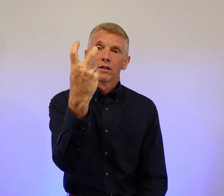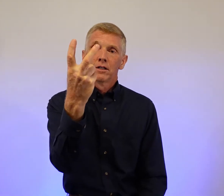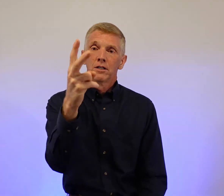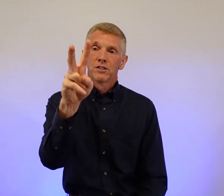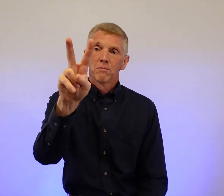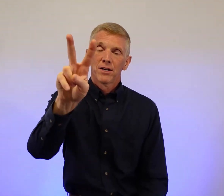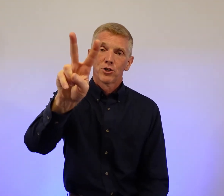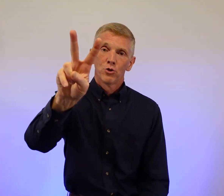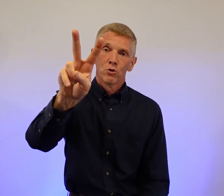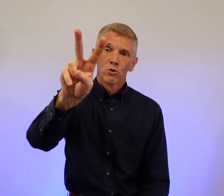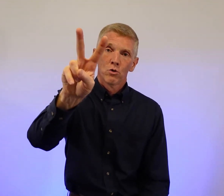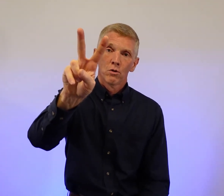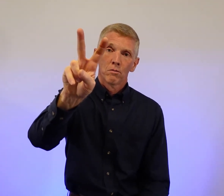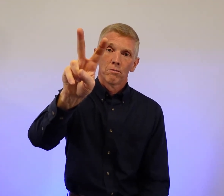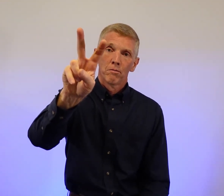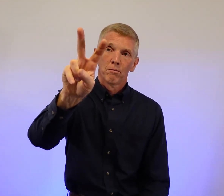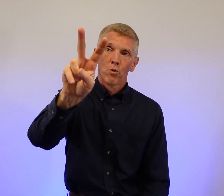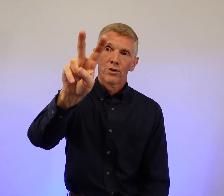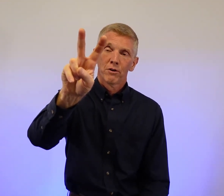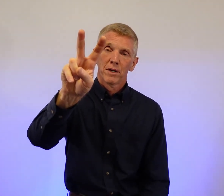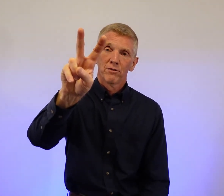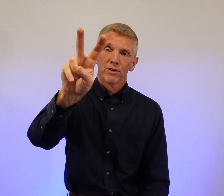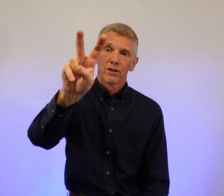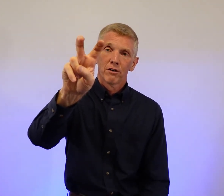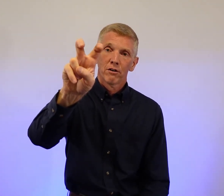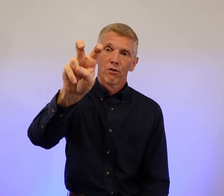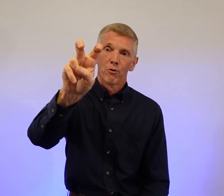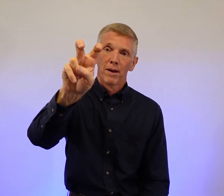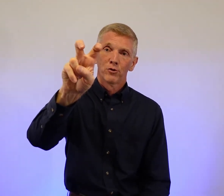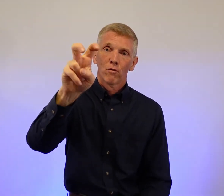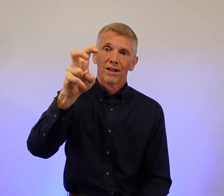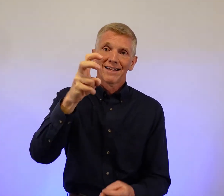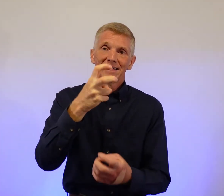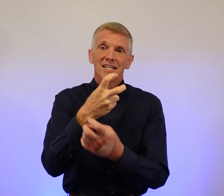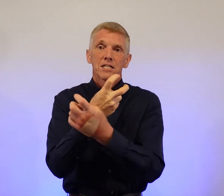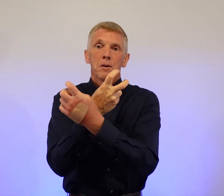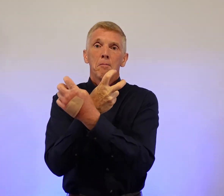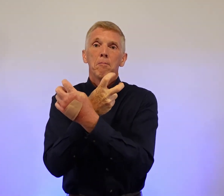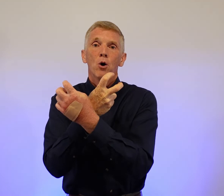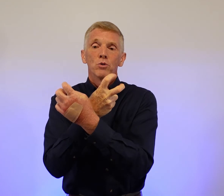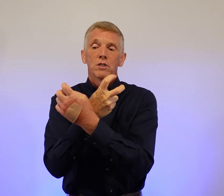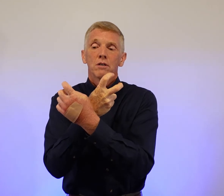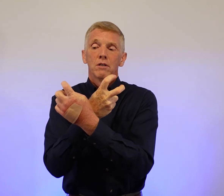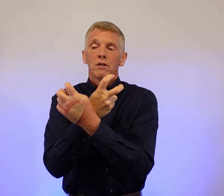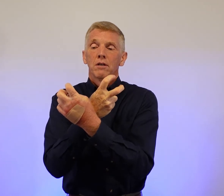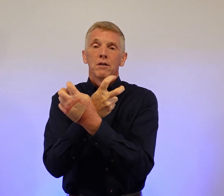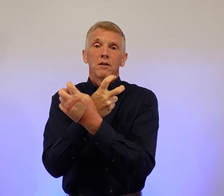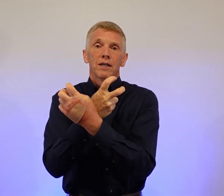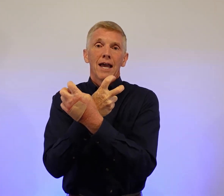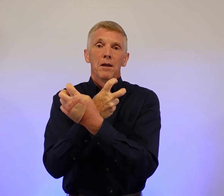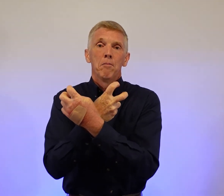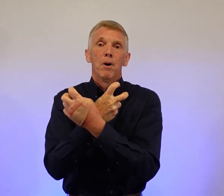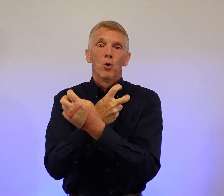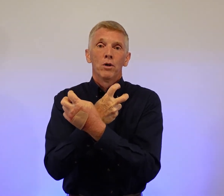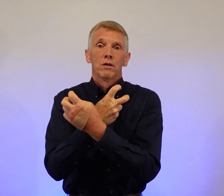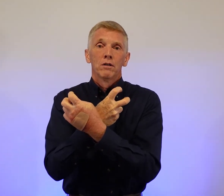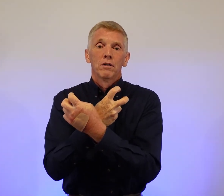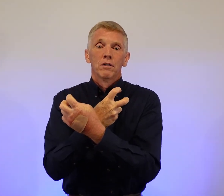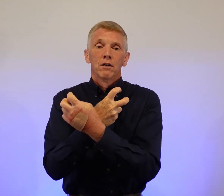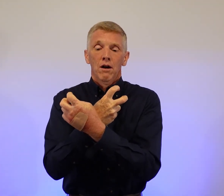You see my two pointer and middle finger, they're bent over like this, bones, okay? Bone, all